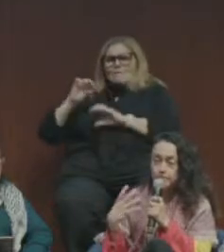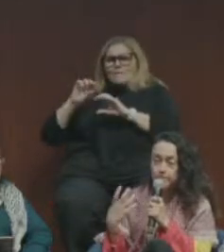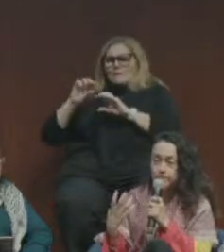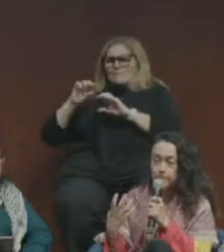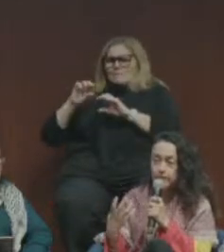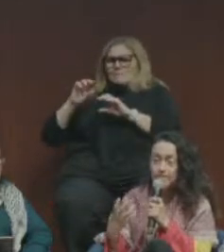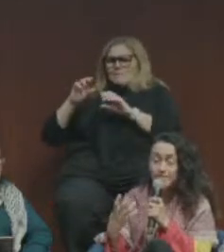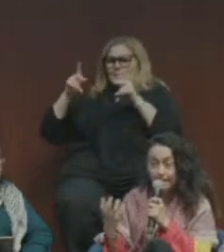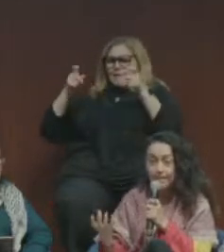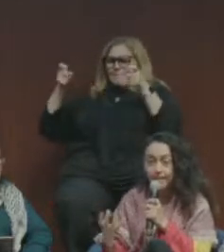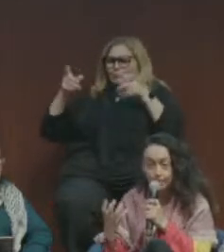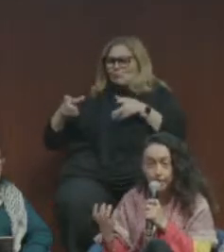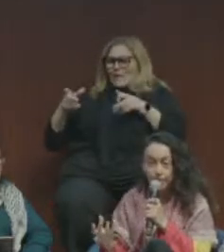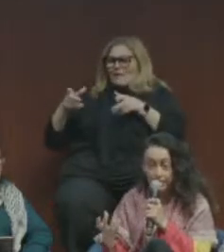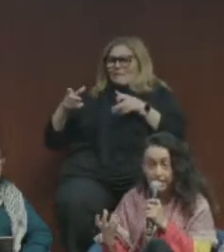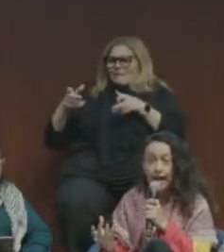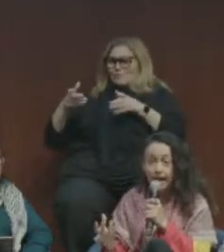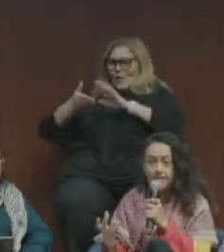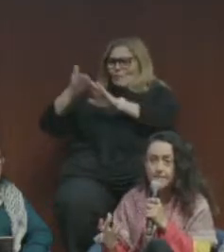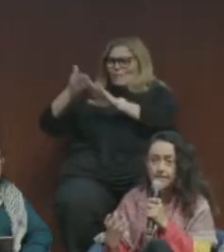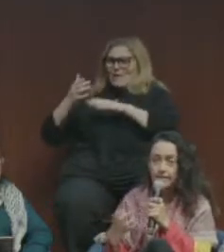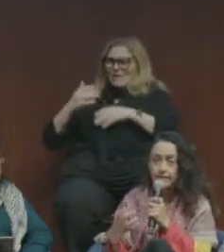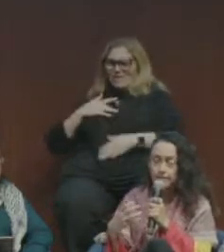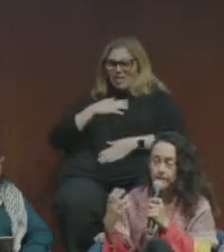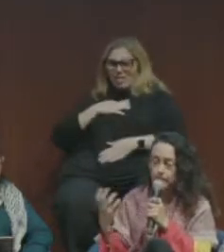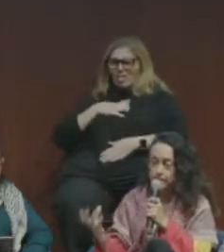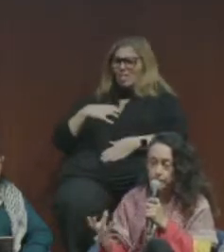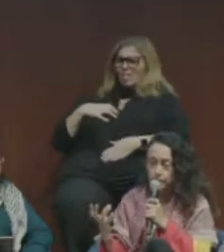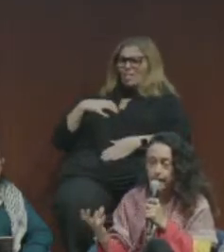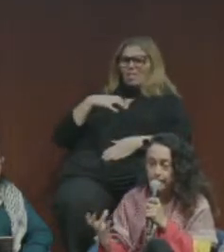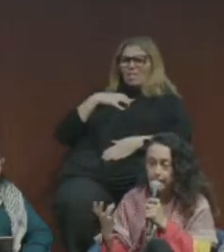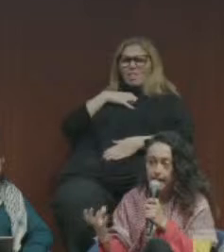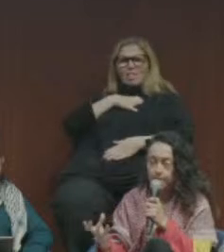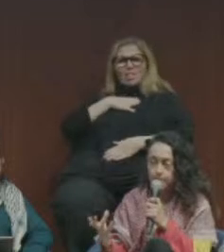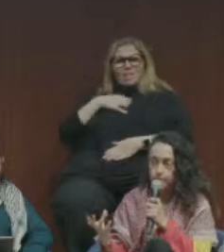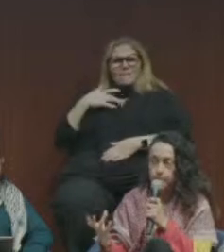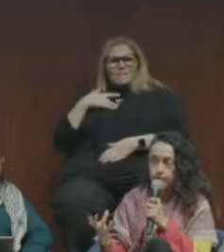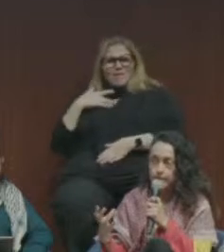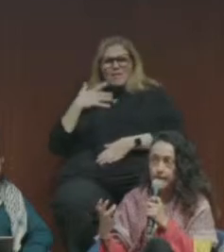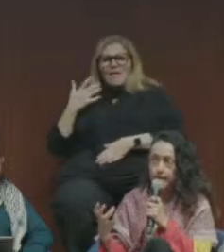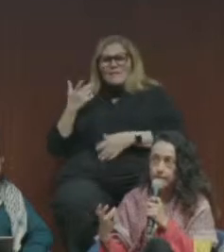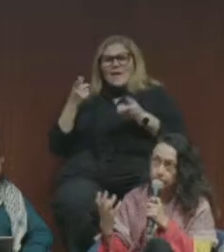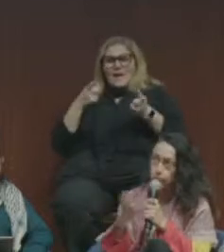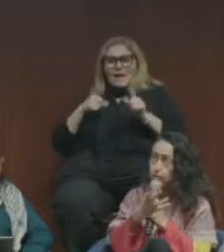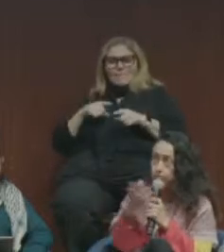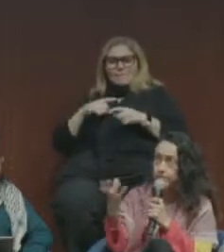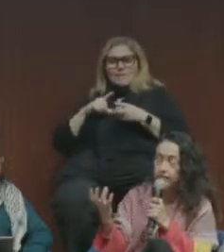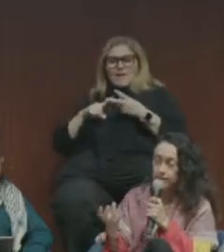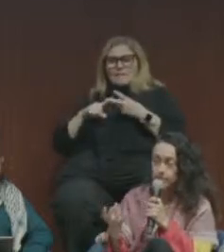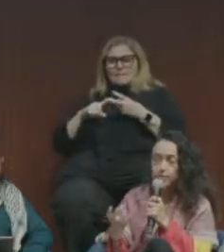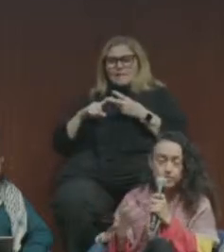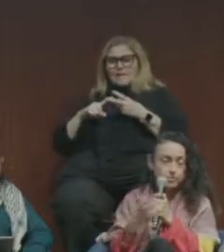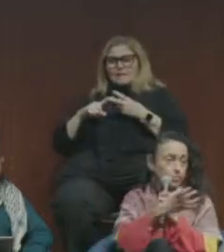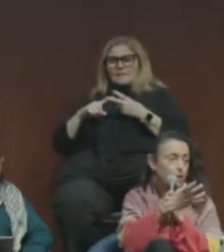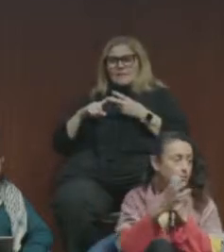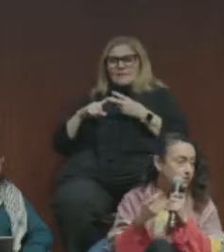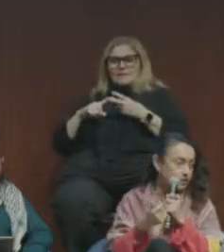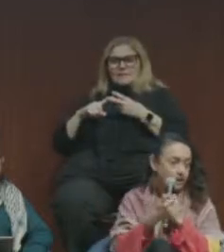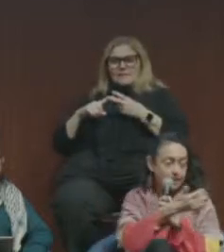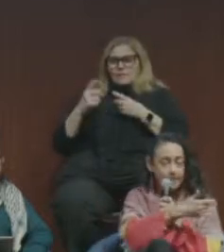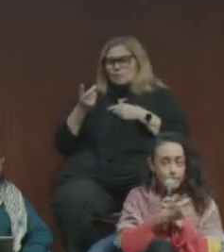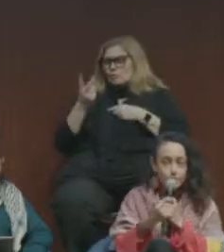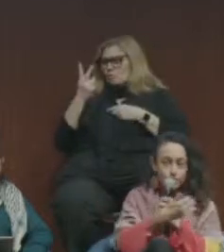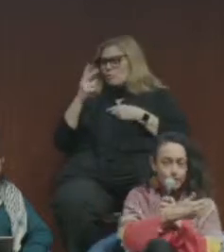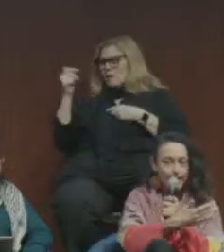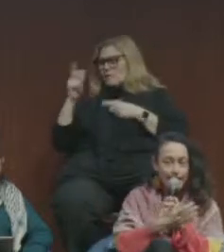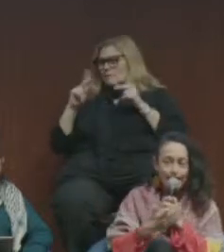there was something very sickening about that. So that happened to us and to others, I think, peers around.